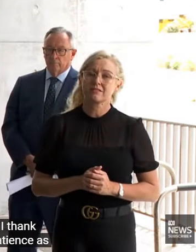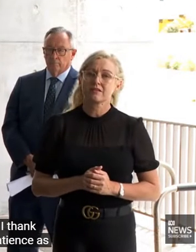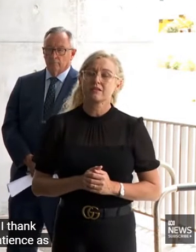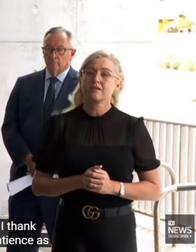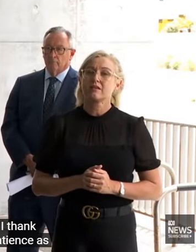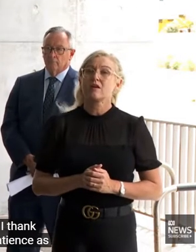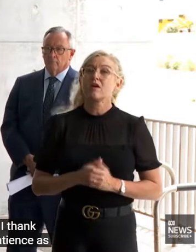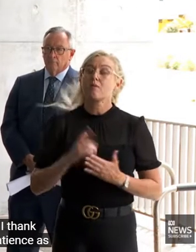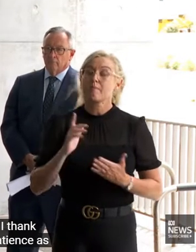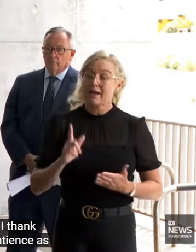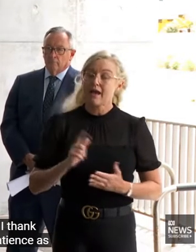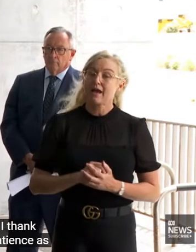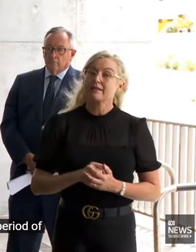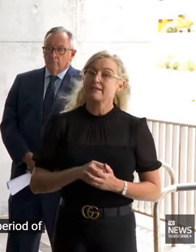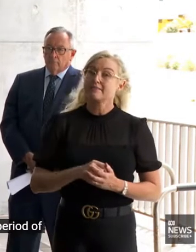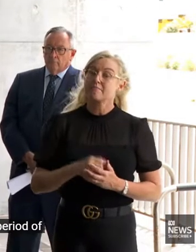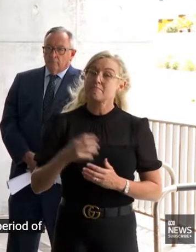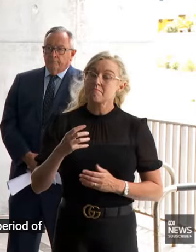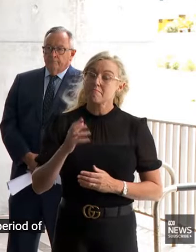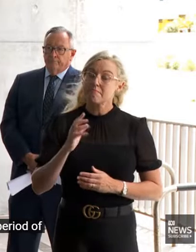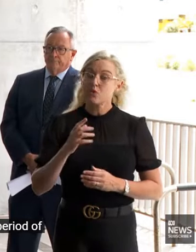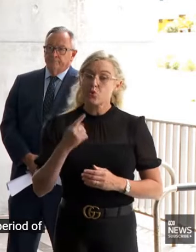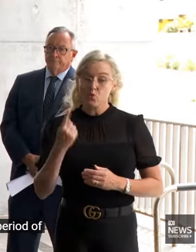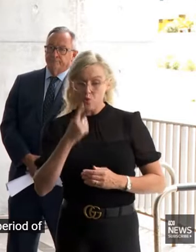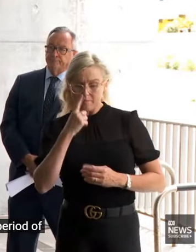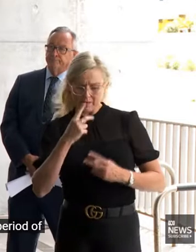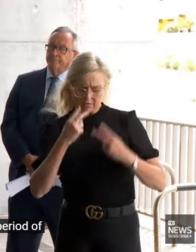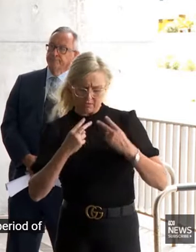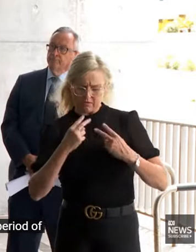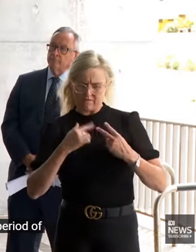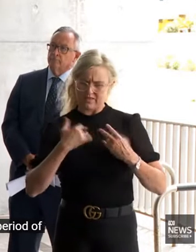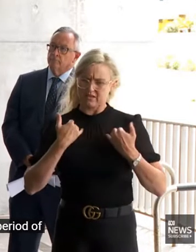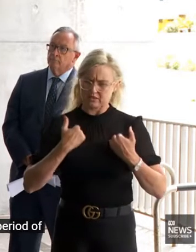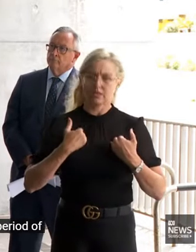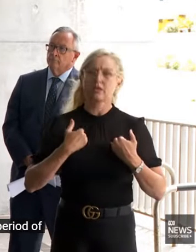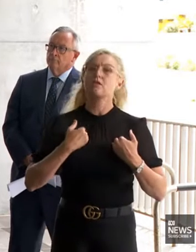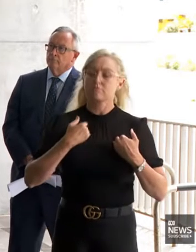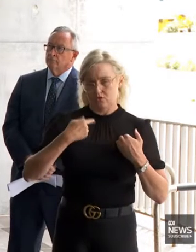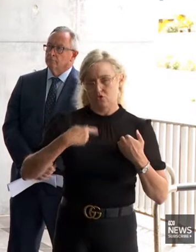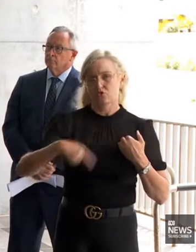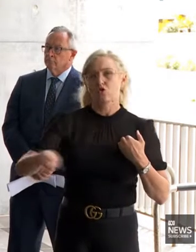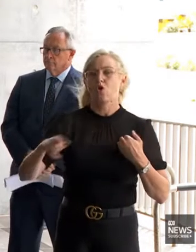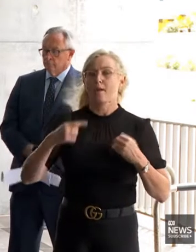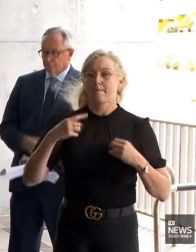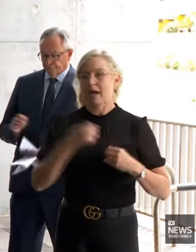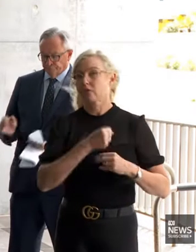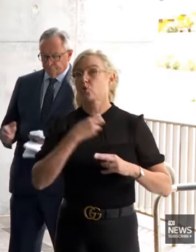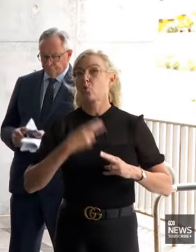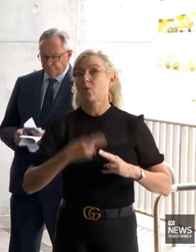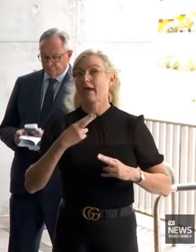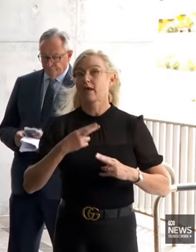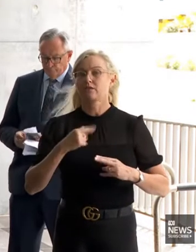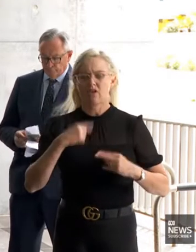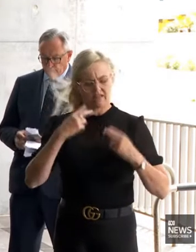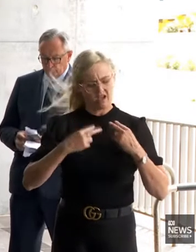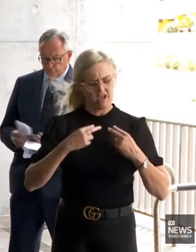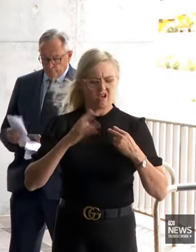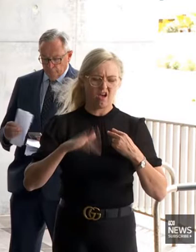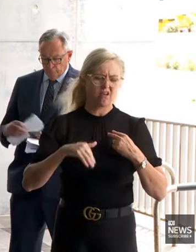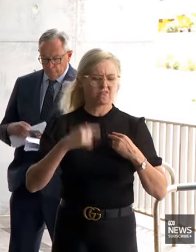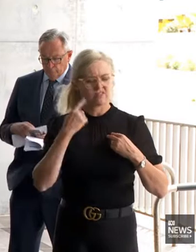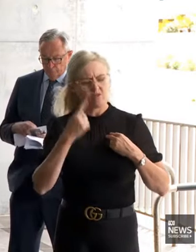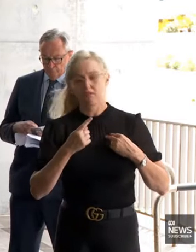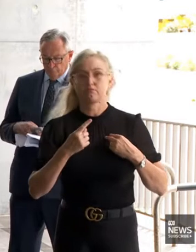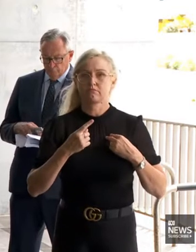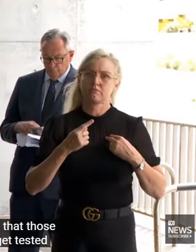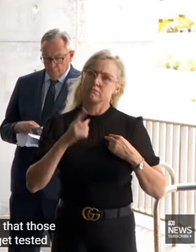But we need to make sure that those people who need to get tested in a timely way, and importantly,